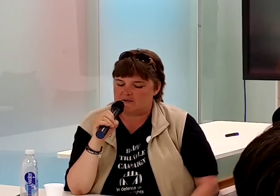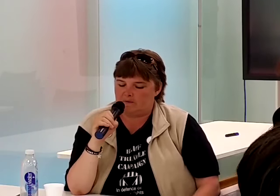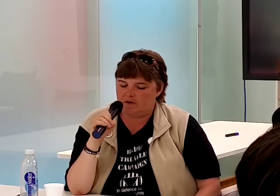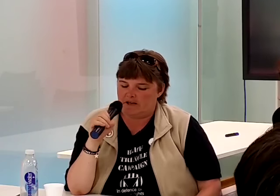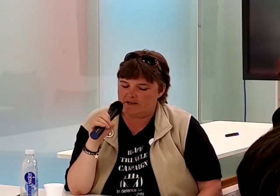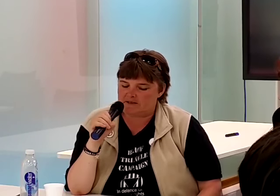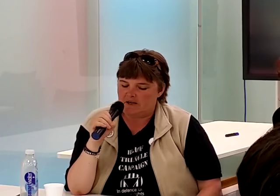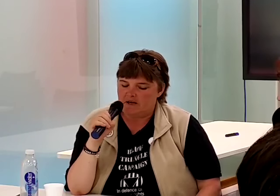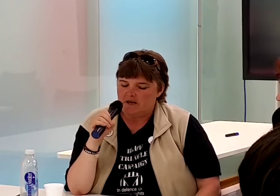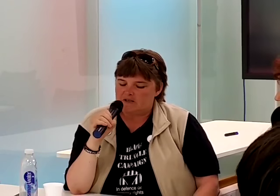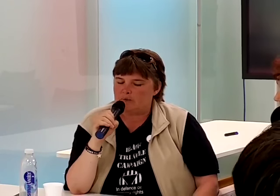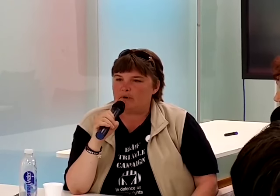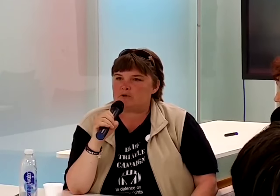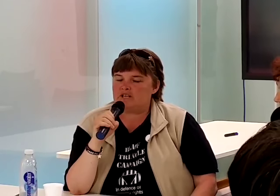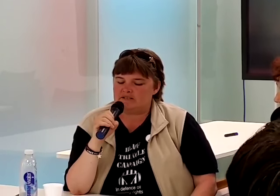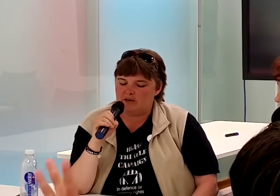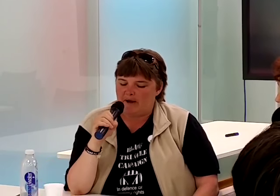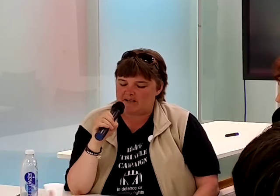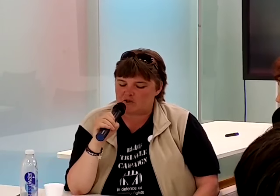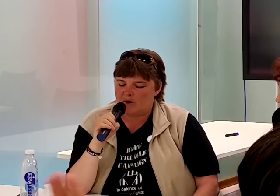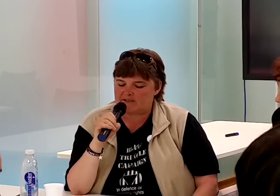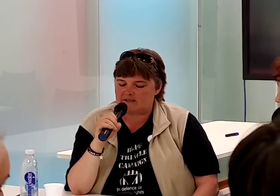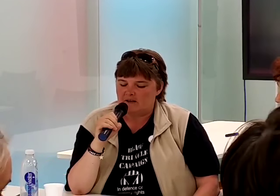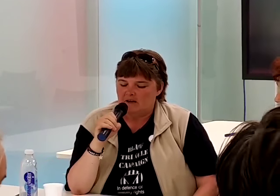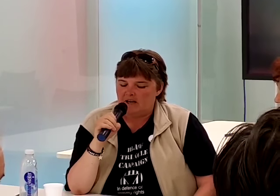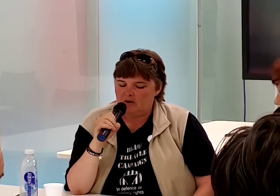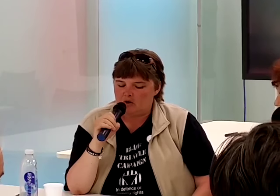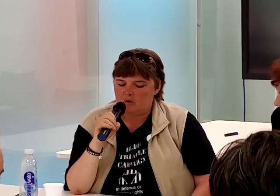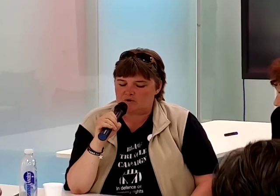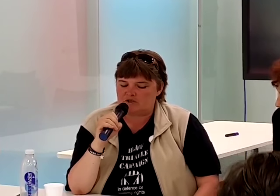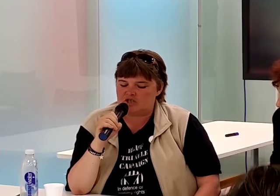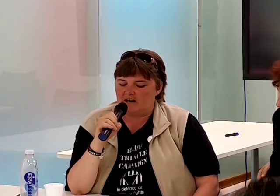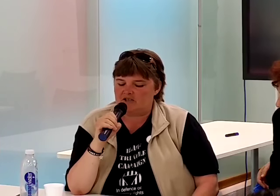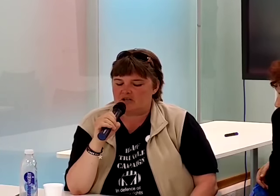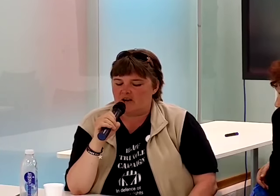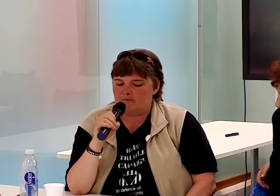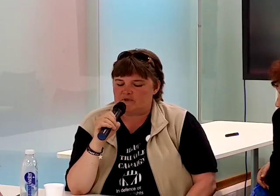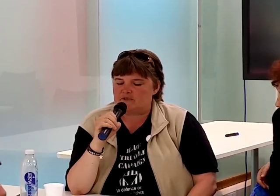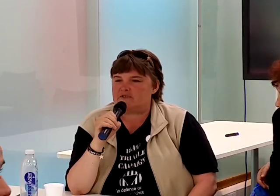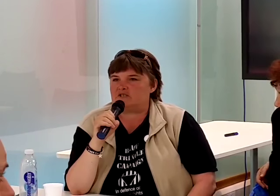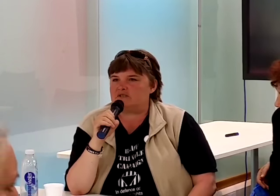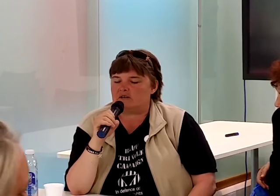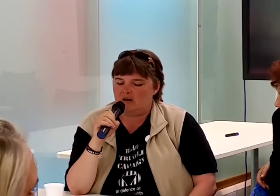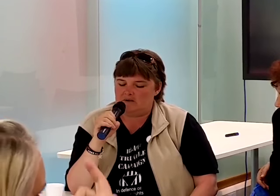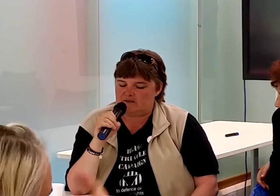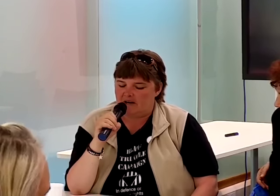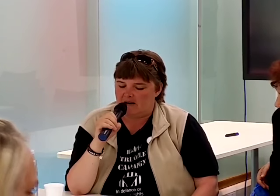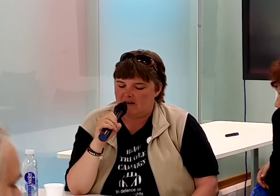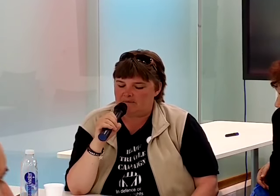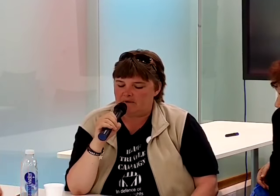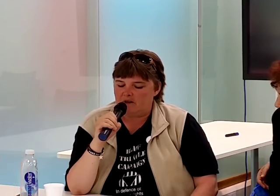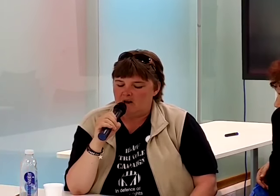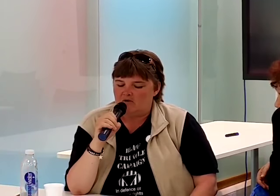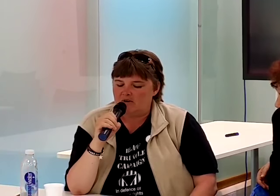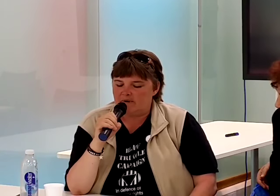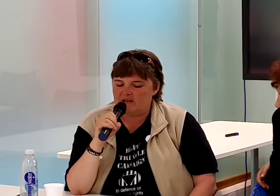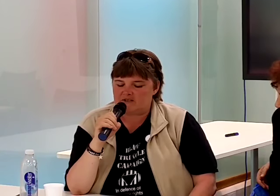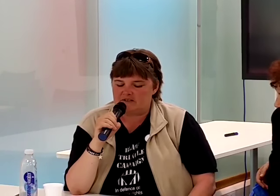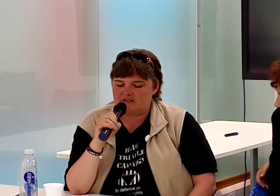campaign for the past 4 years, supporting DPAC's quest in the courts to challenge the government's decision to close the